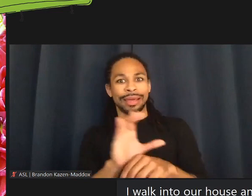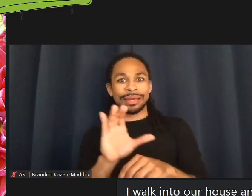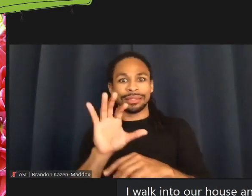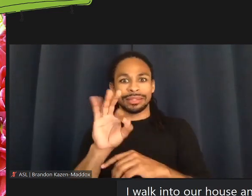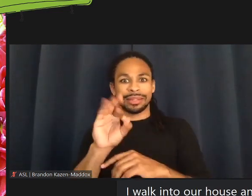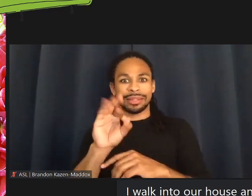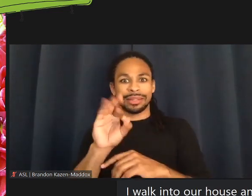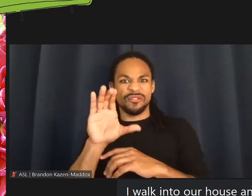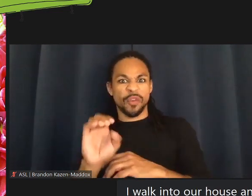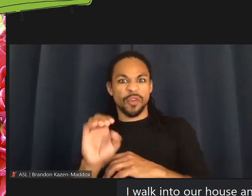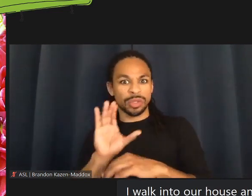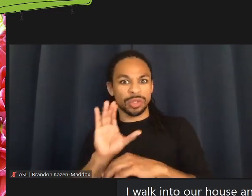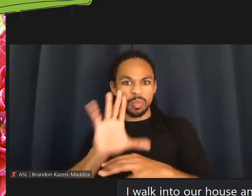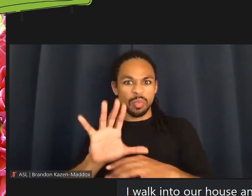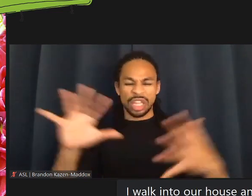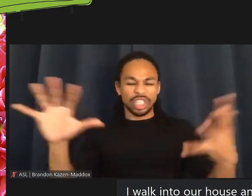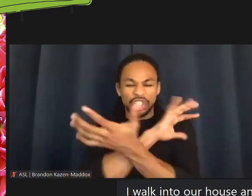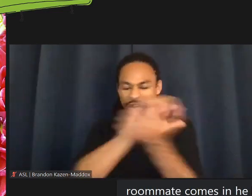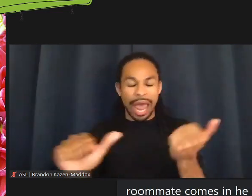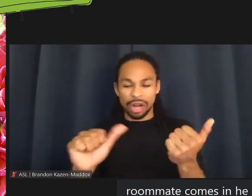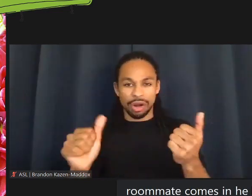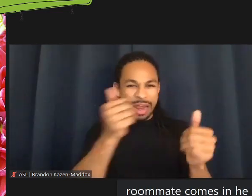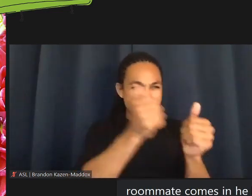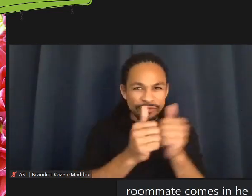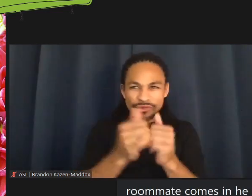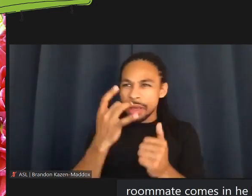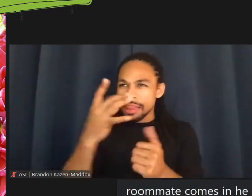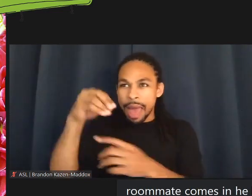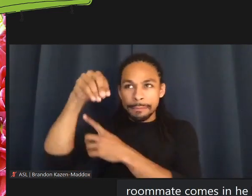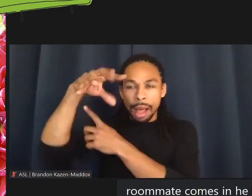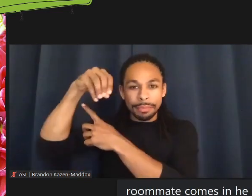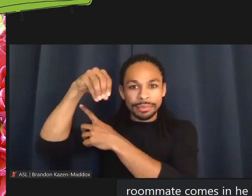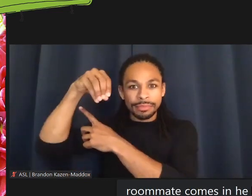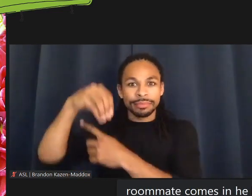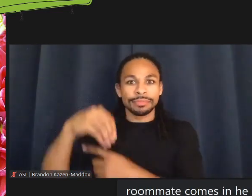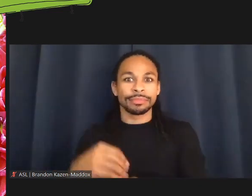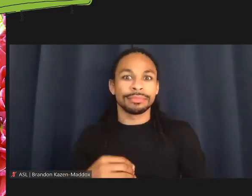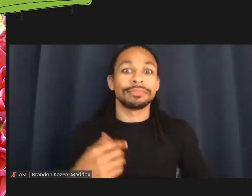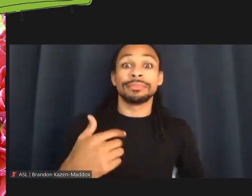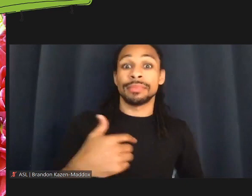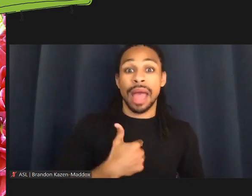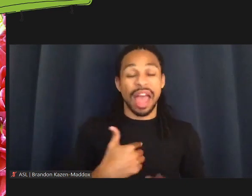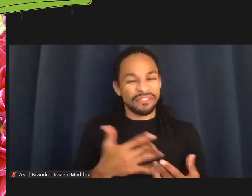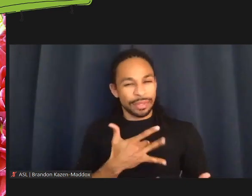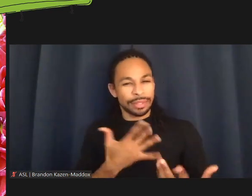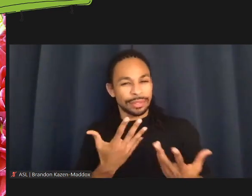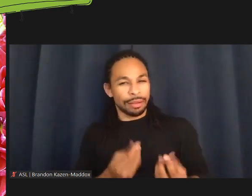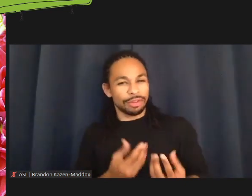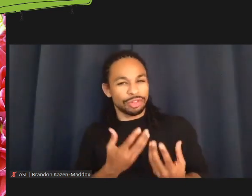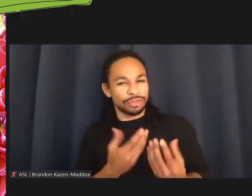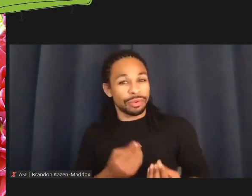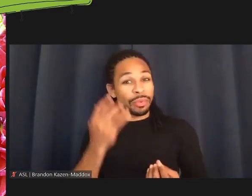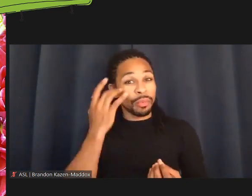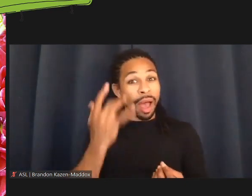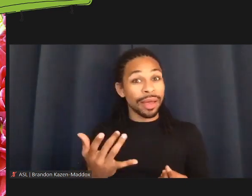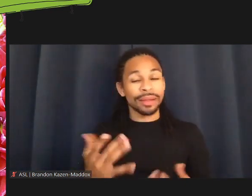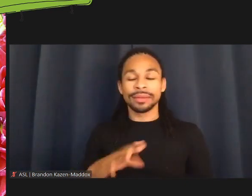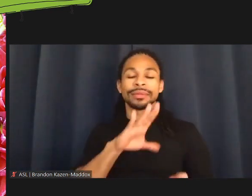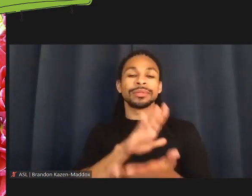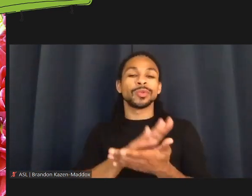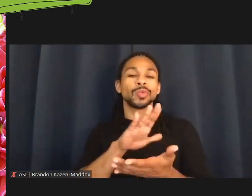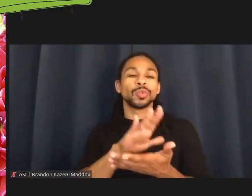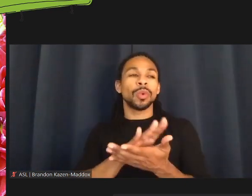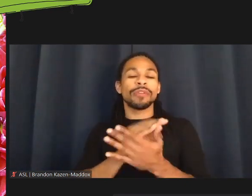every light bulb. I am more tender because a school of butterflies make up my